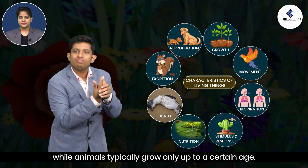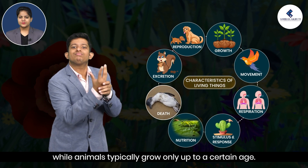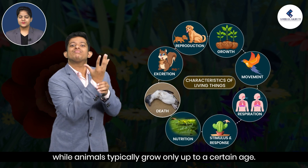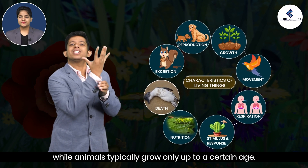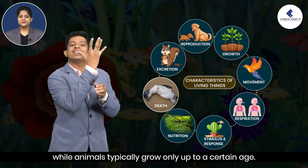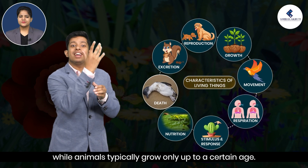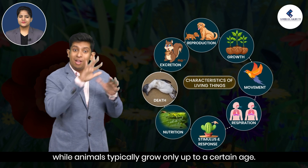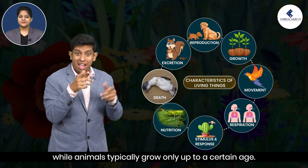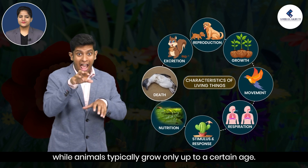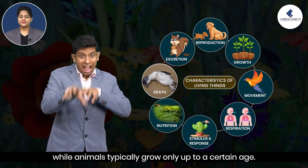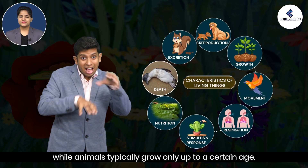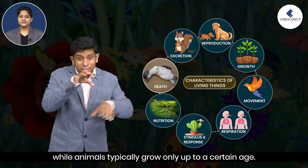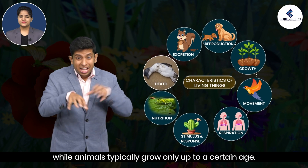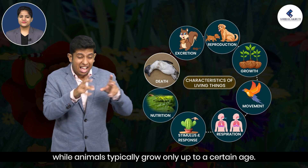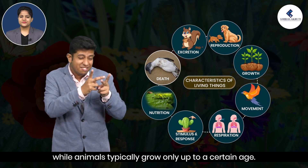age.